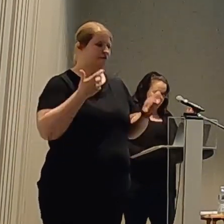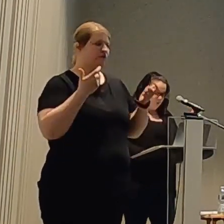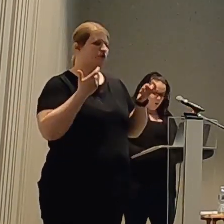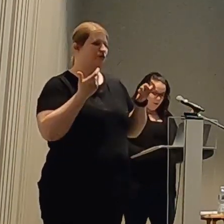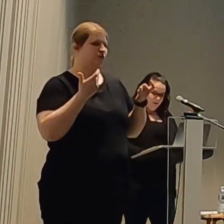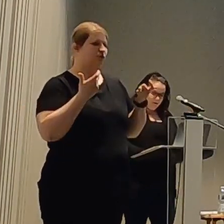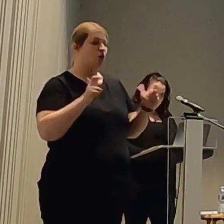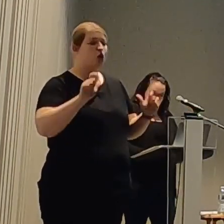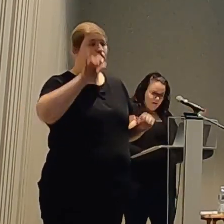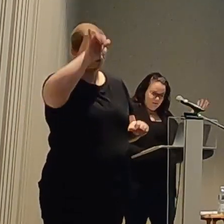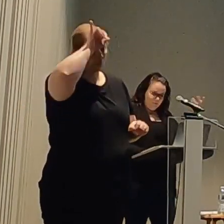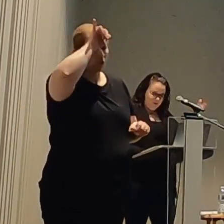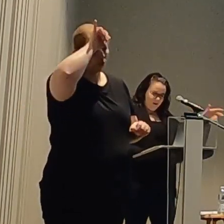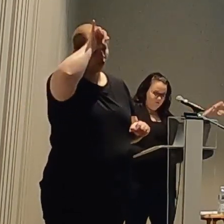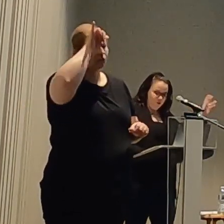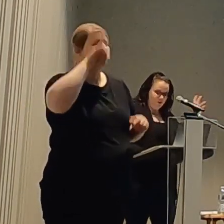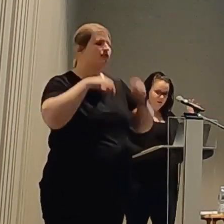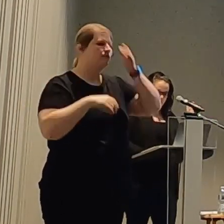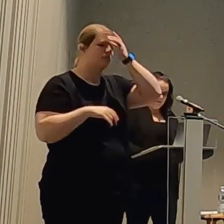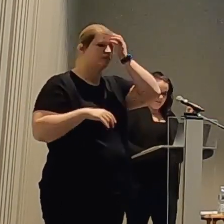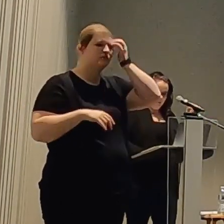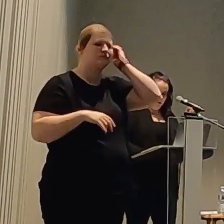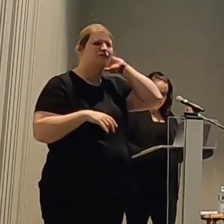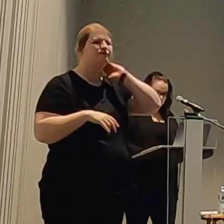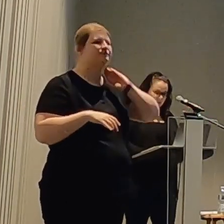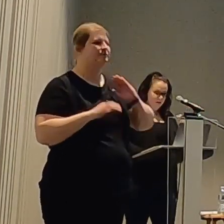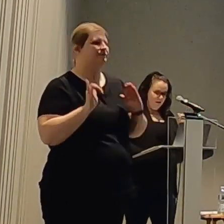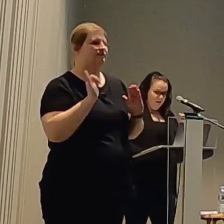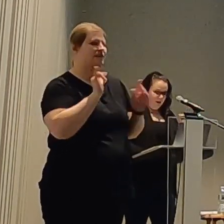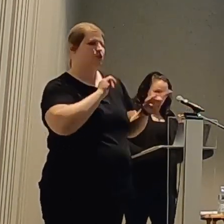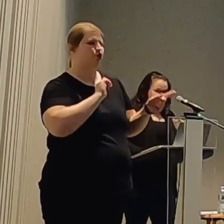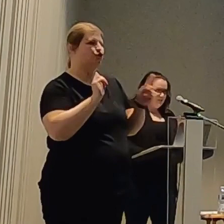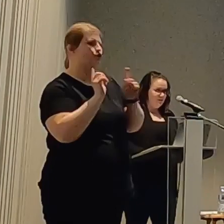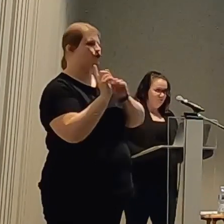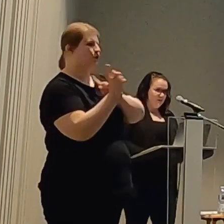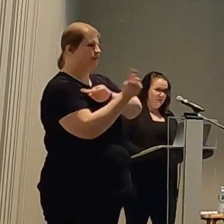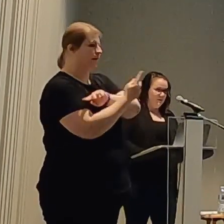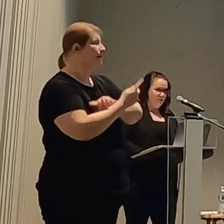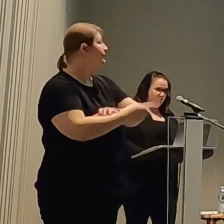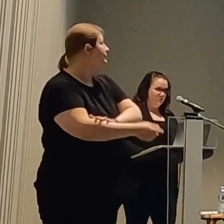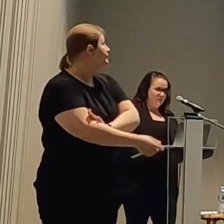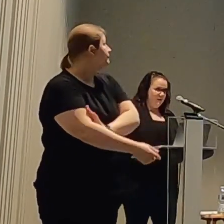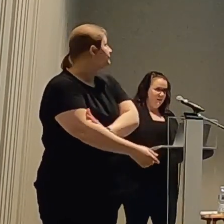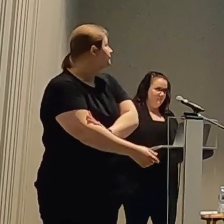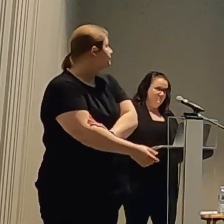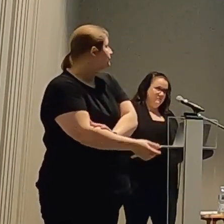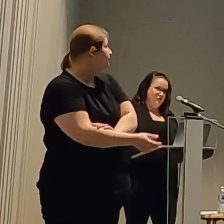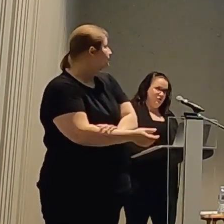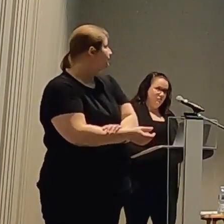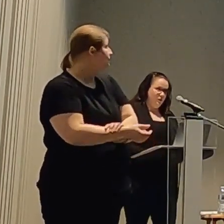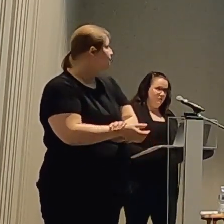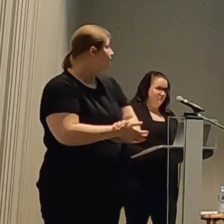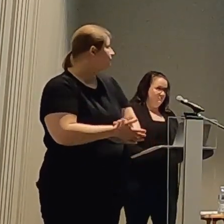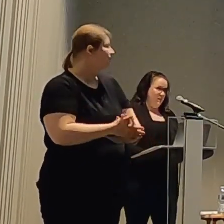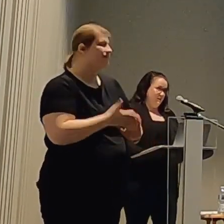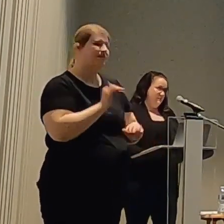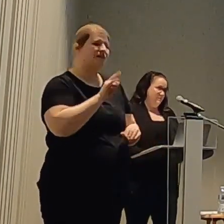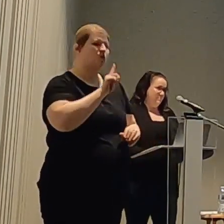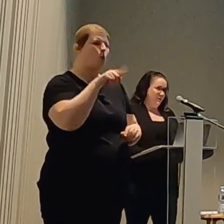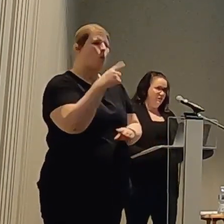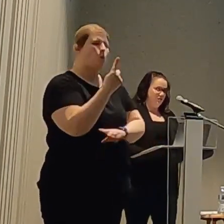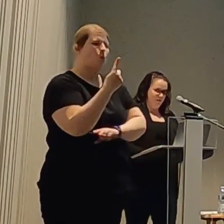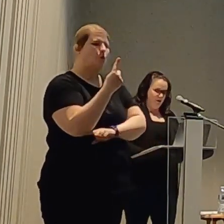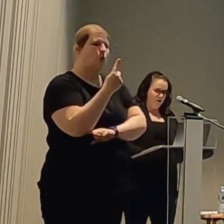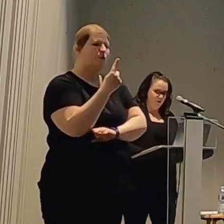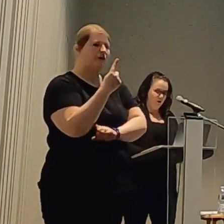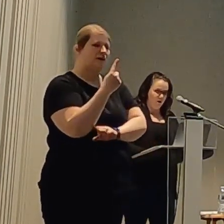large bull. It's almost kind of turning in space. This is really the only pseudo, at least